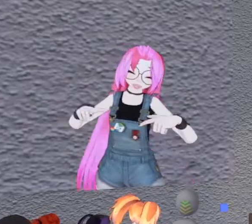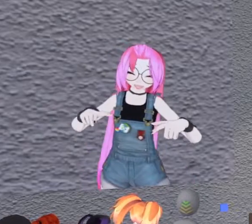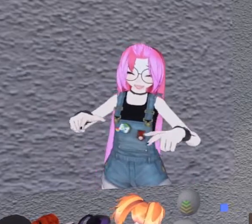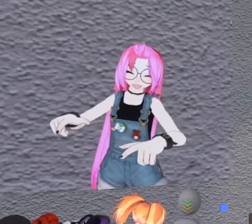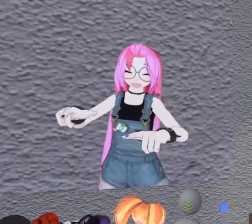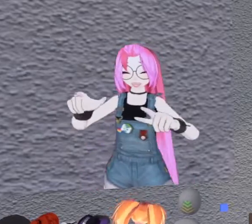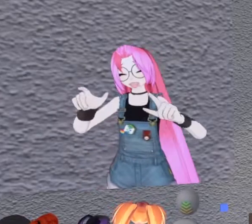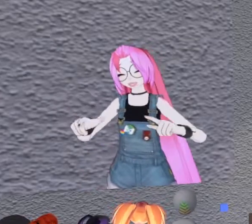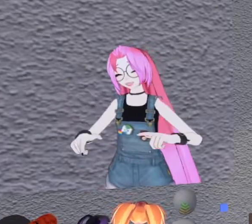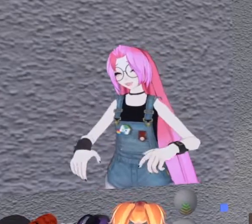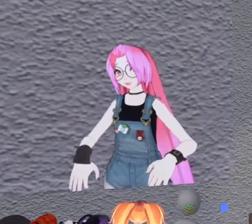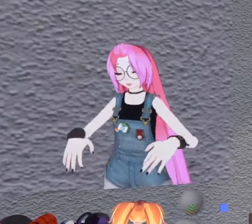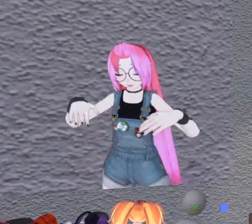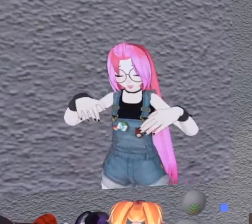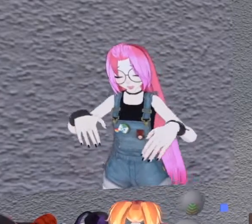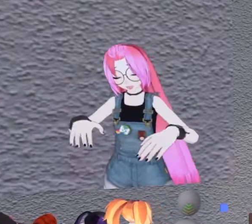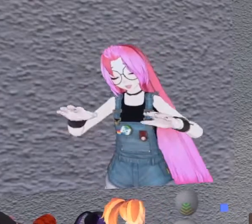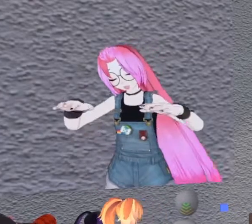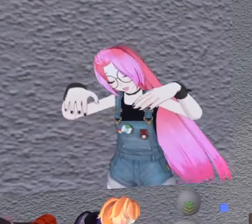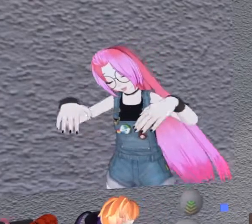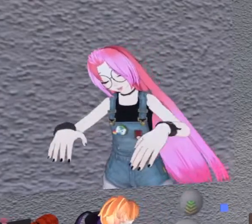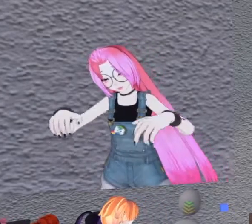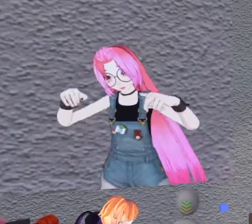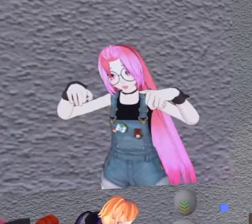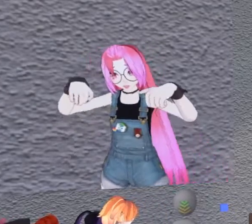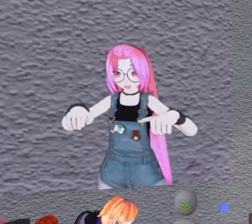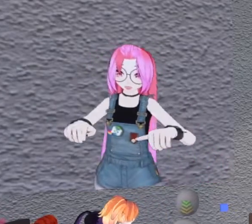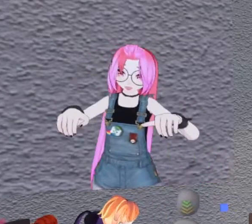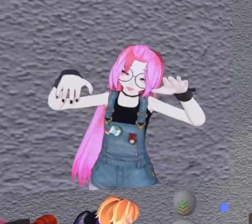forward, lake, ocean,